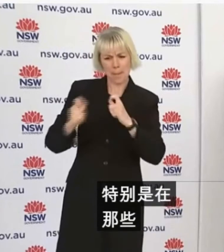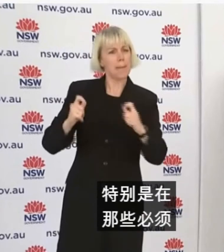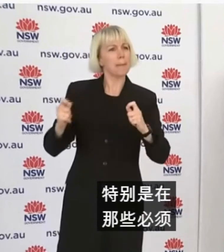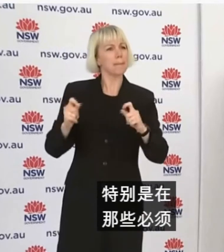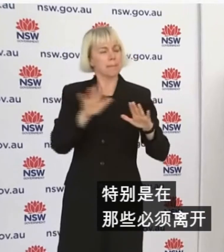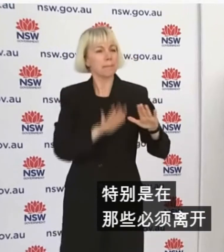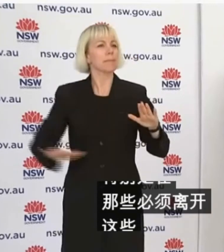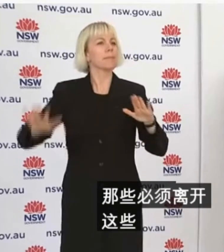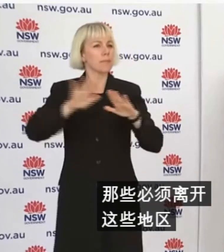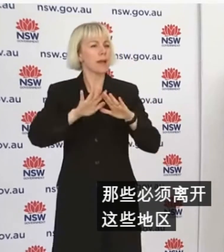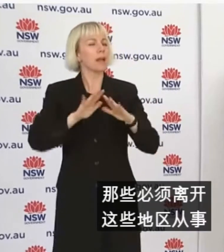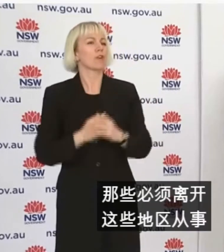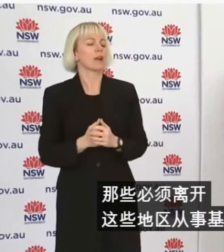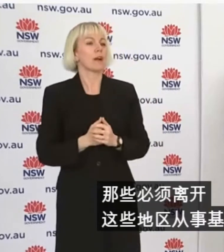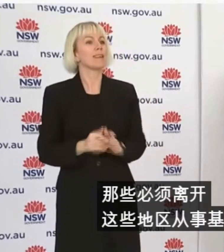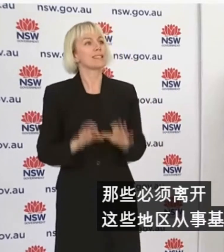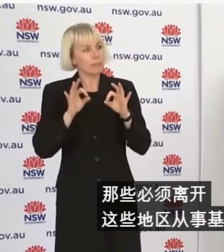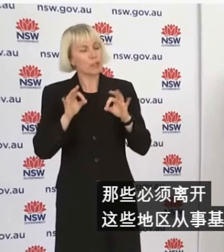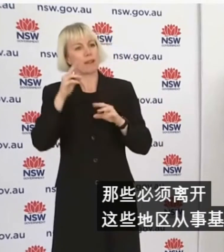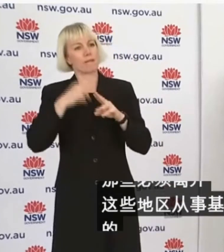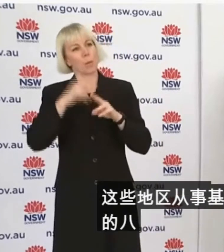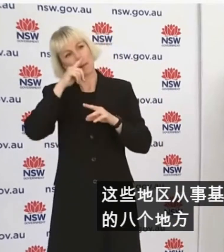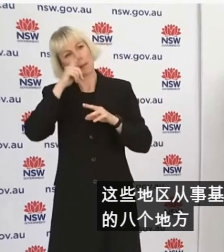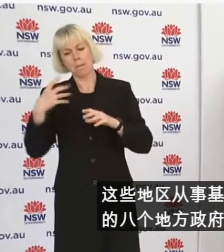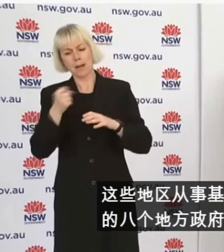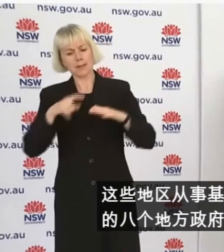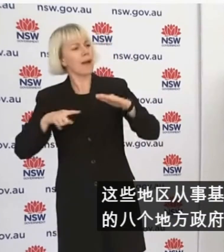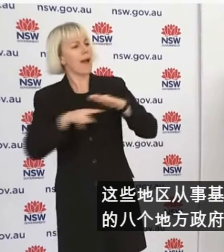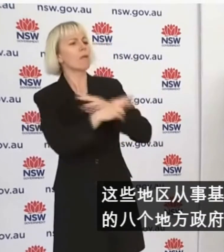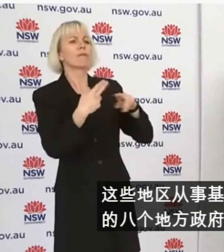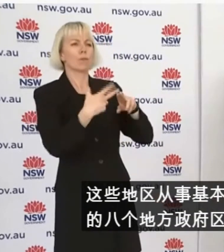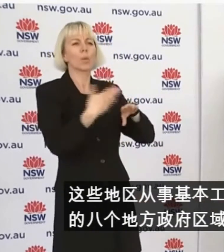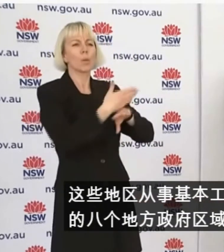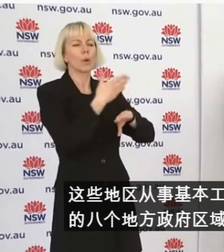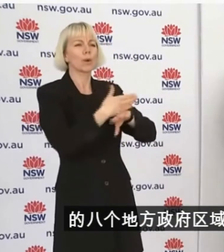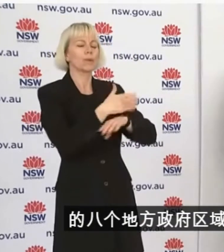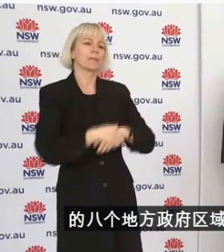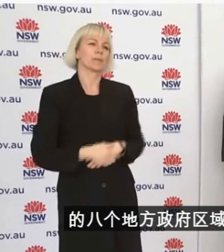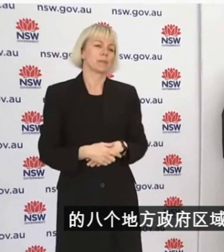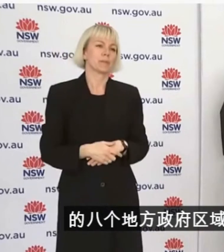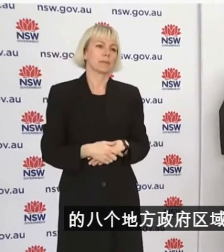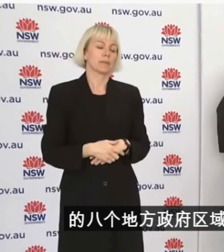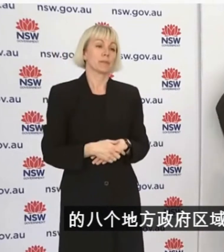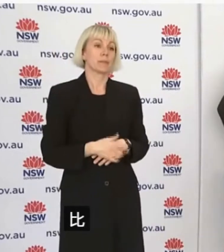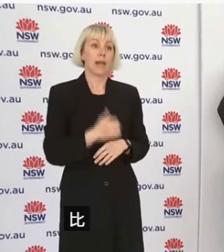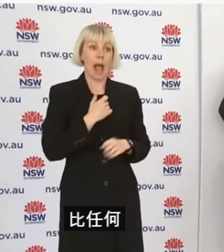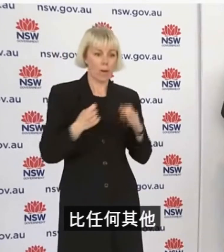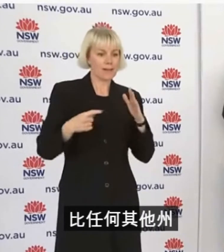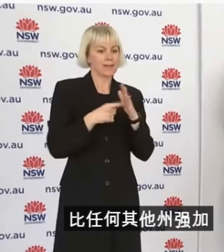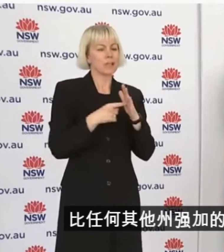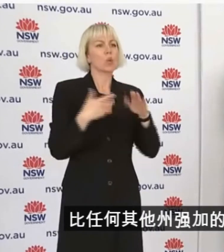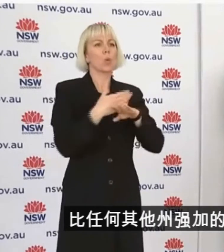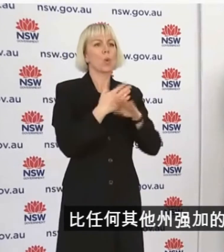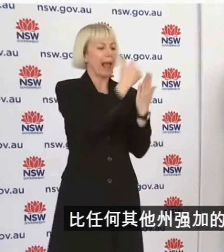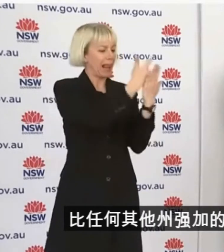government areas that have to leave those areas for essential work. And again, our authorised list of workers is shorter than any